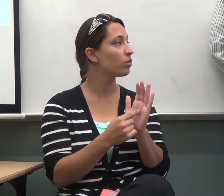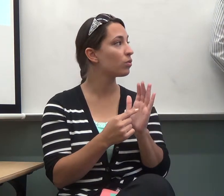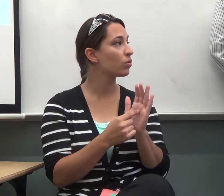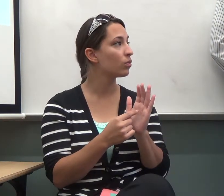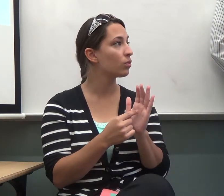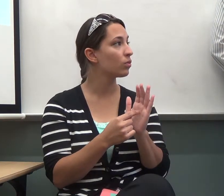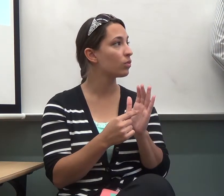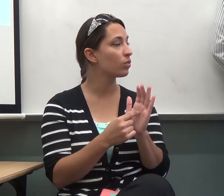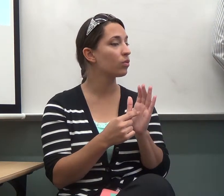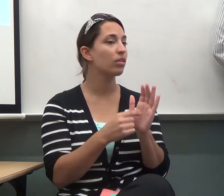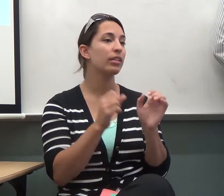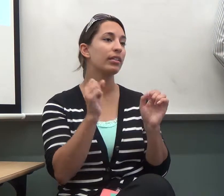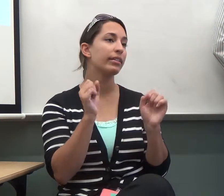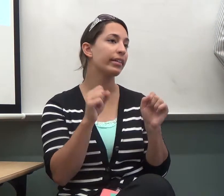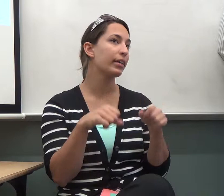come in lots of different forms.